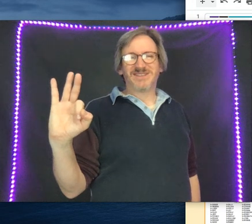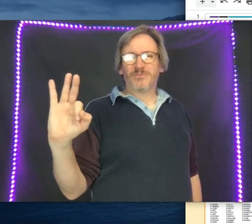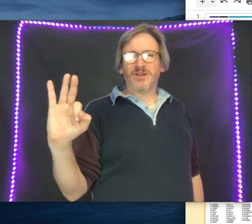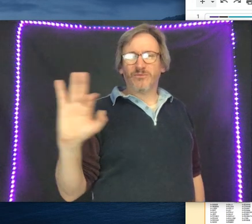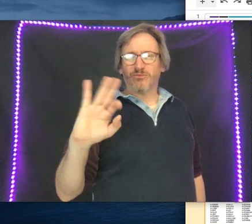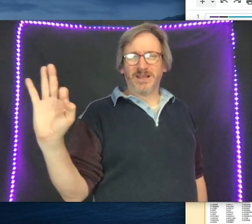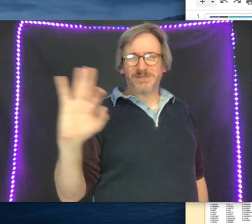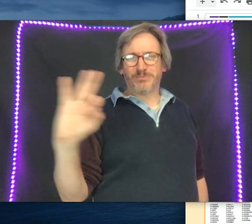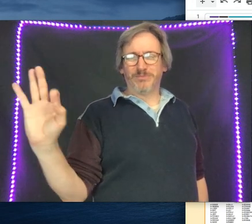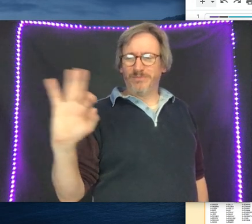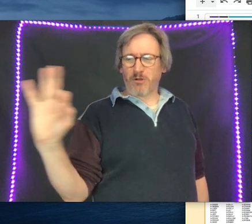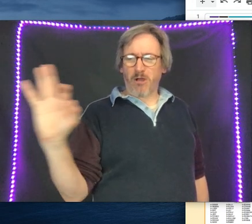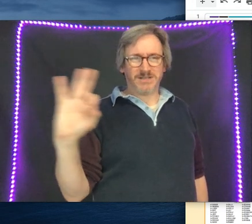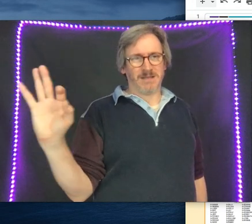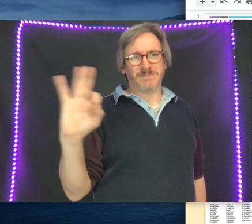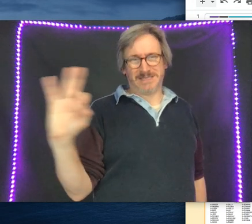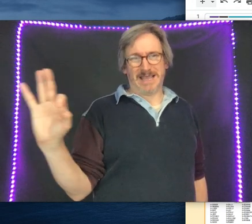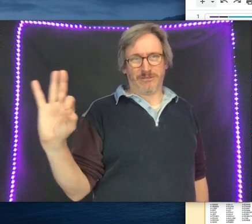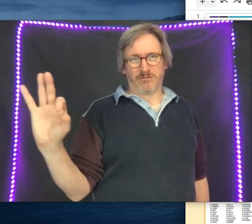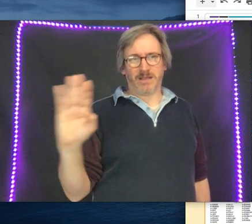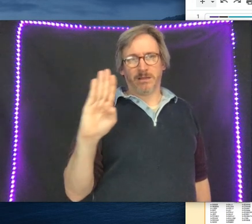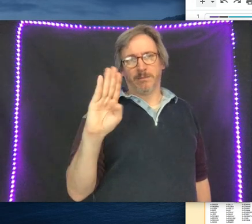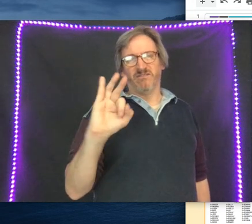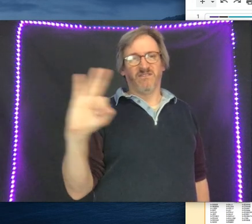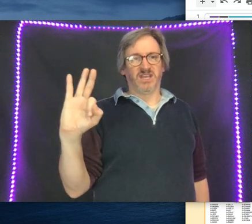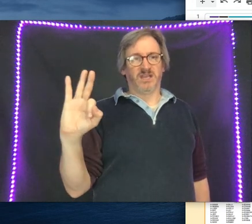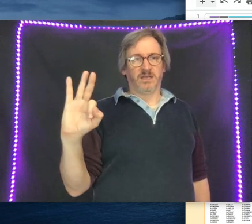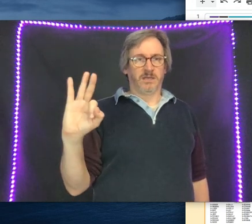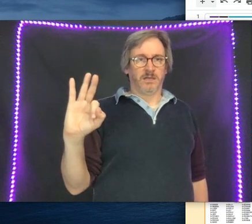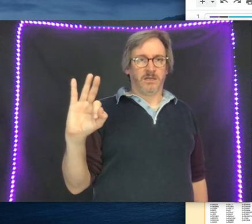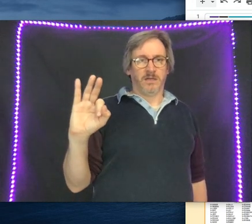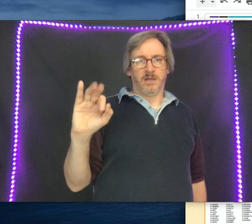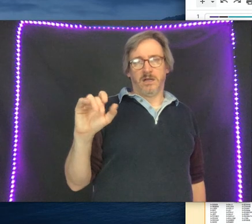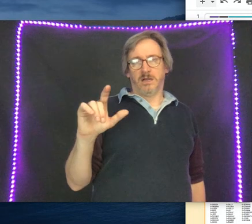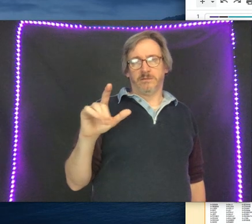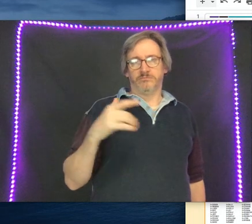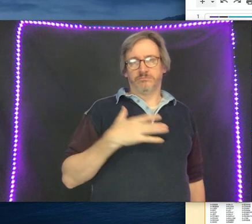because they're oftentimes together, right?